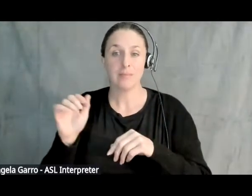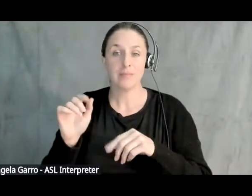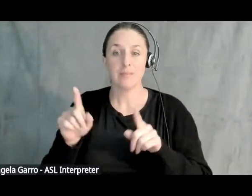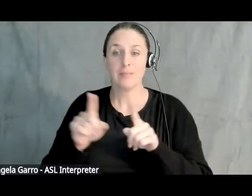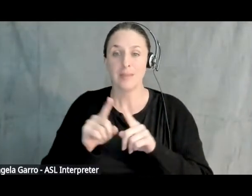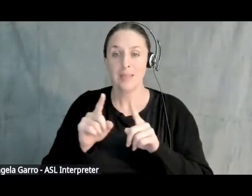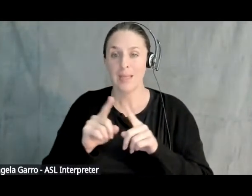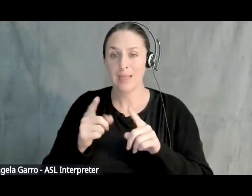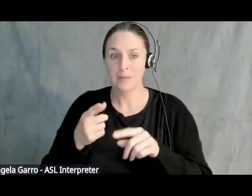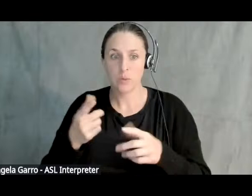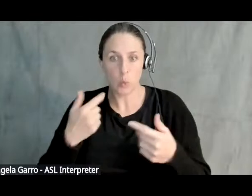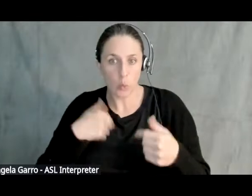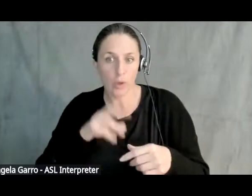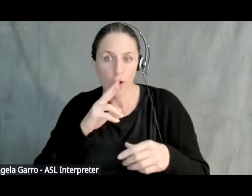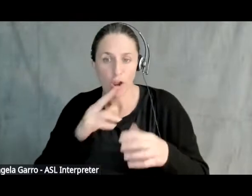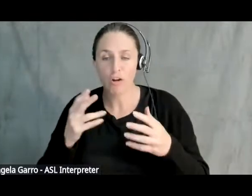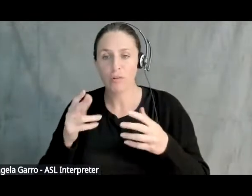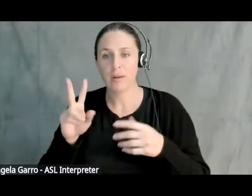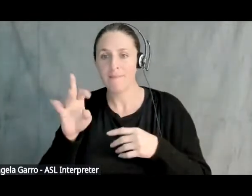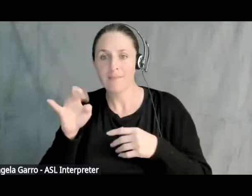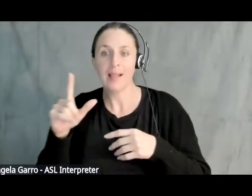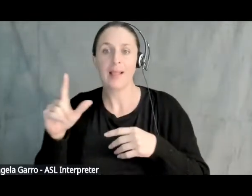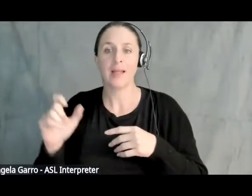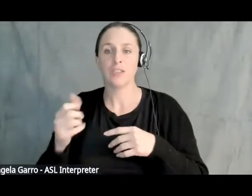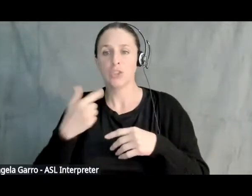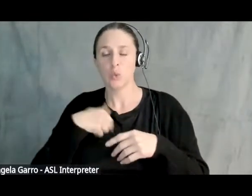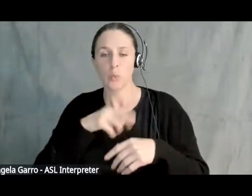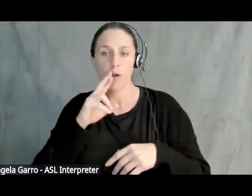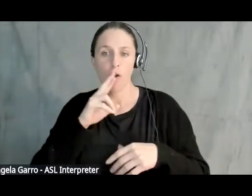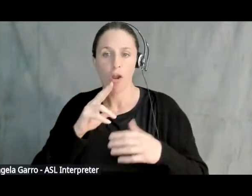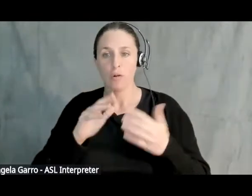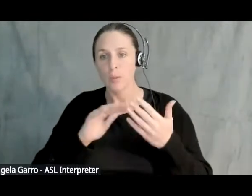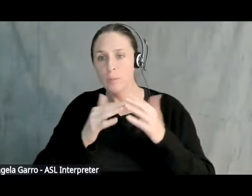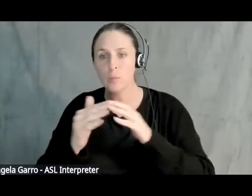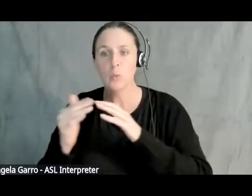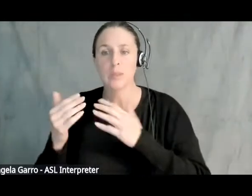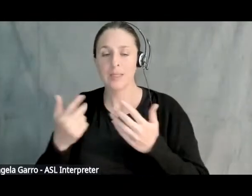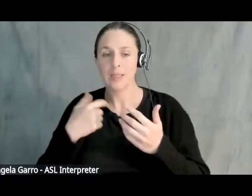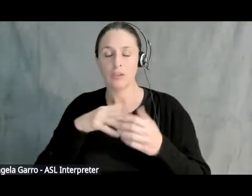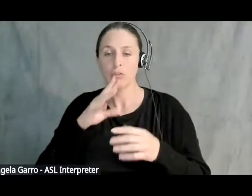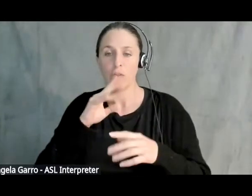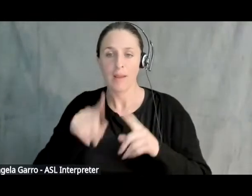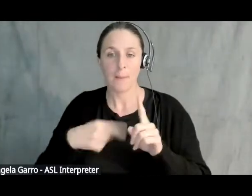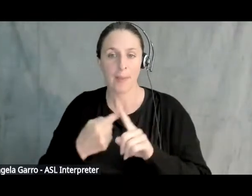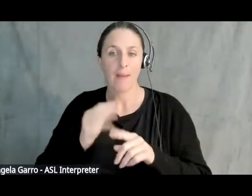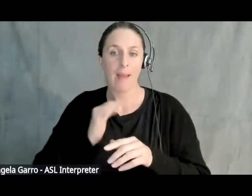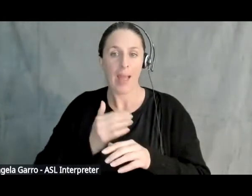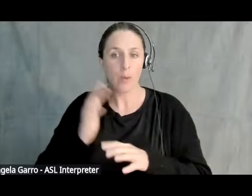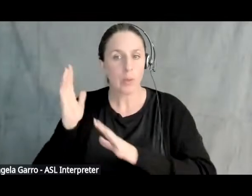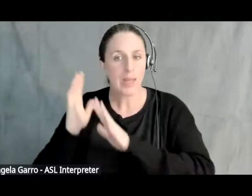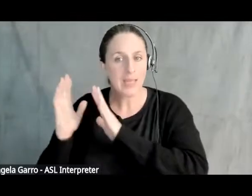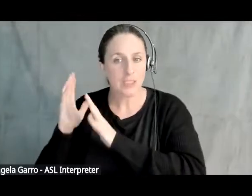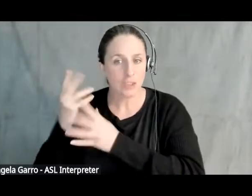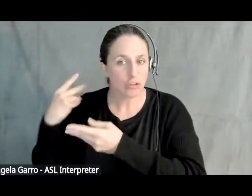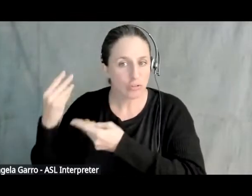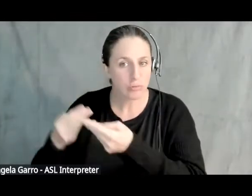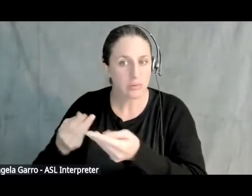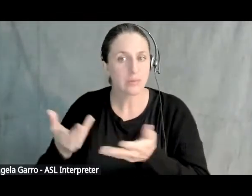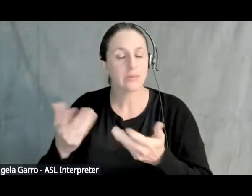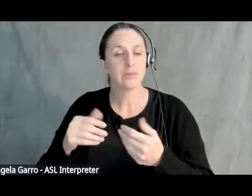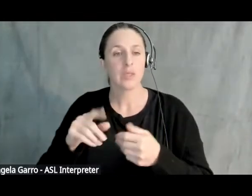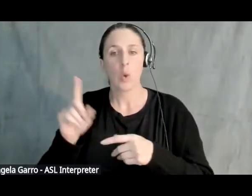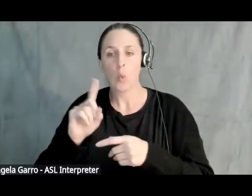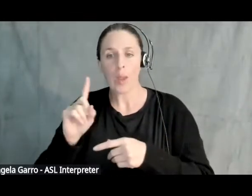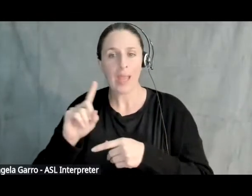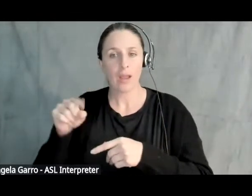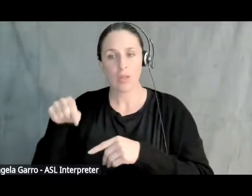a village, we are a community, and talking about our ancestors and all of that, and where this, where the root of